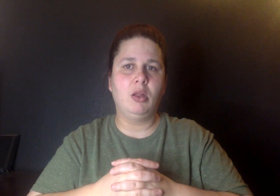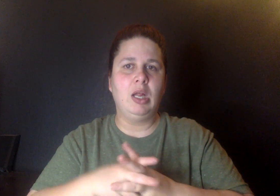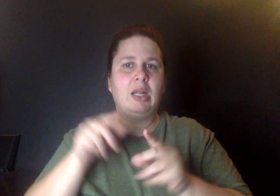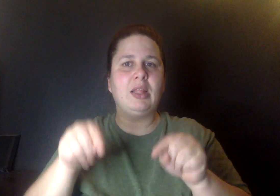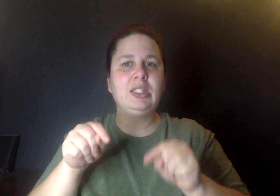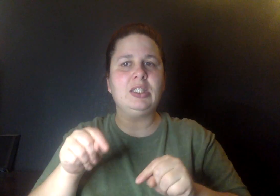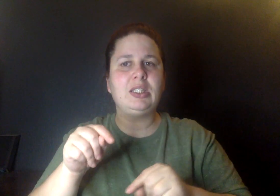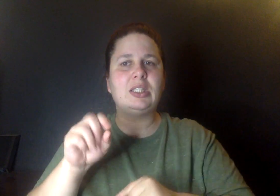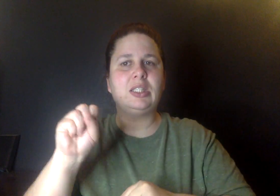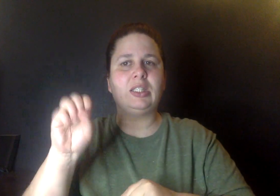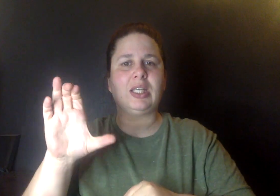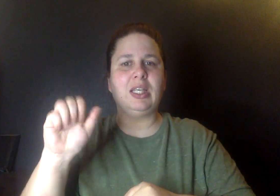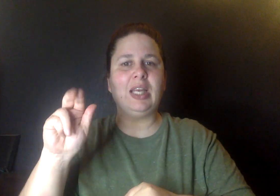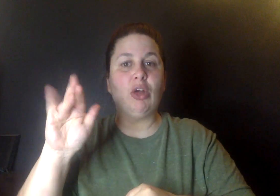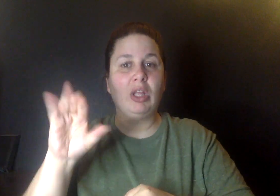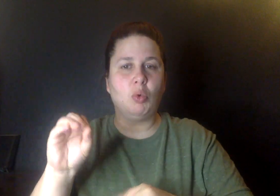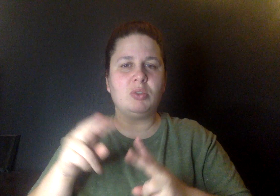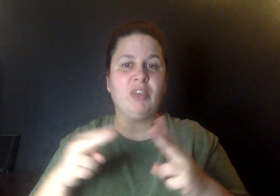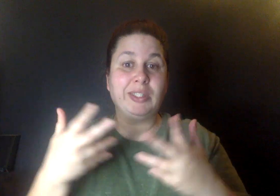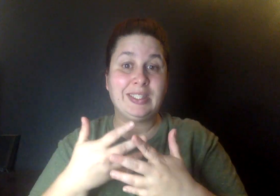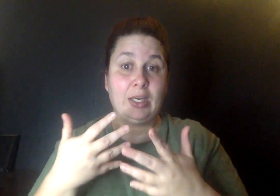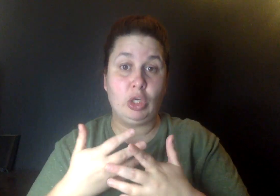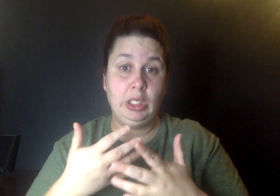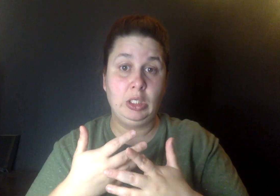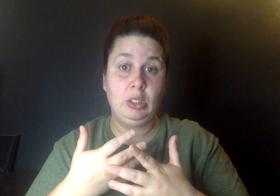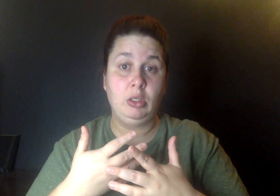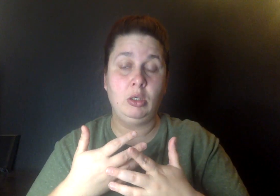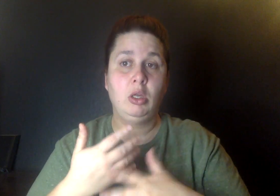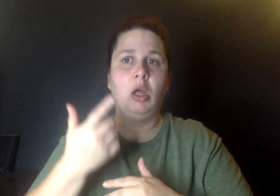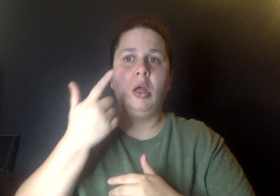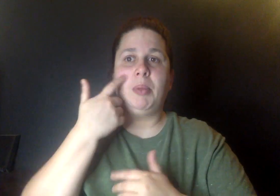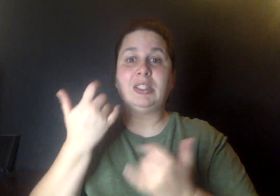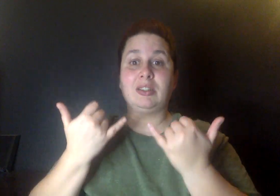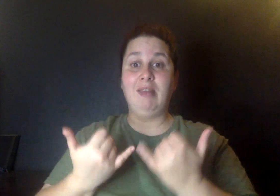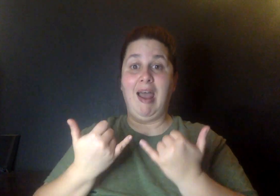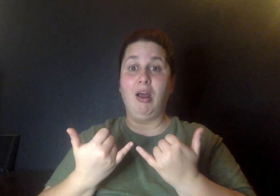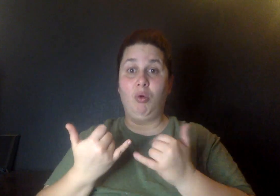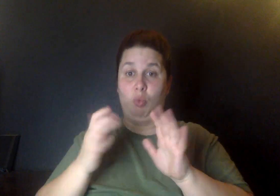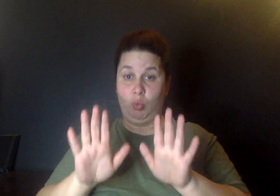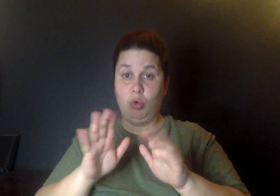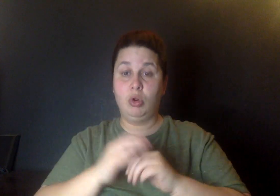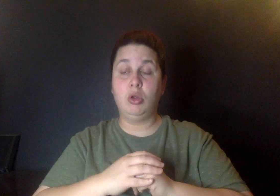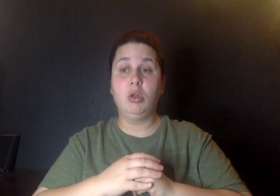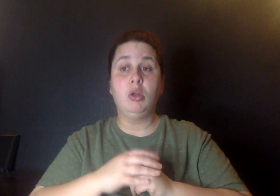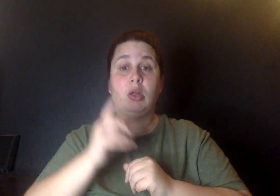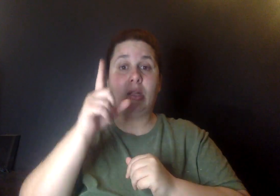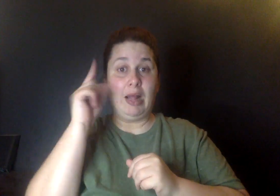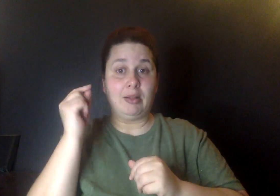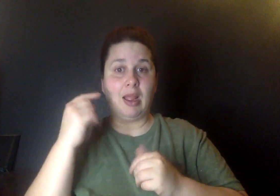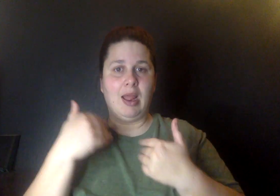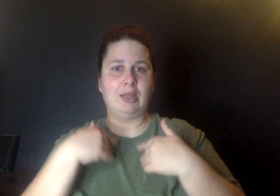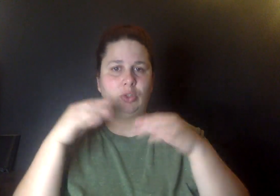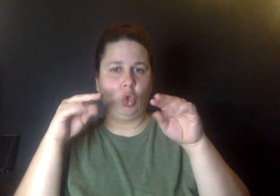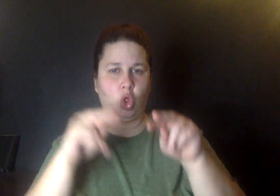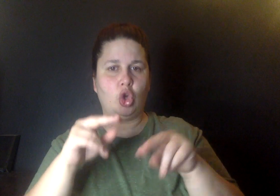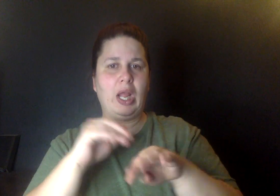This female is very scary because now Gallica has to look